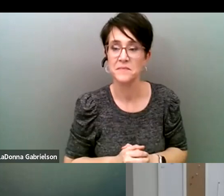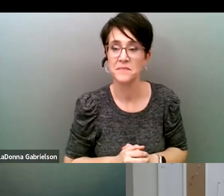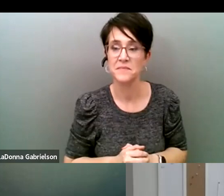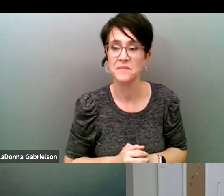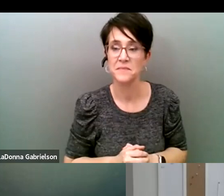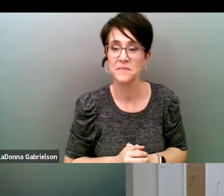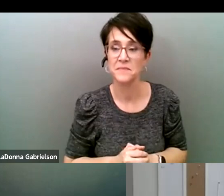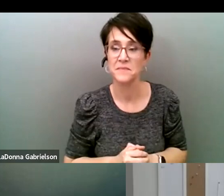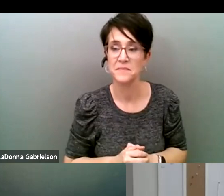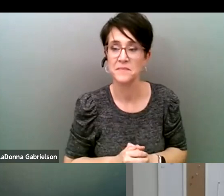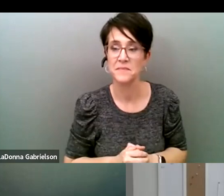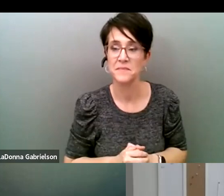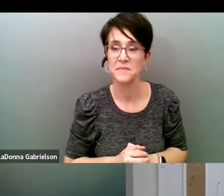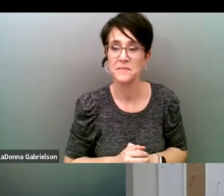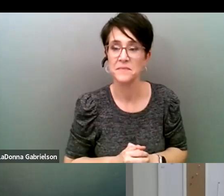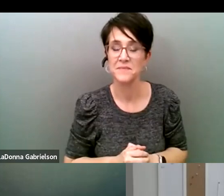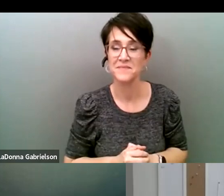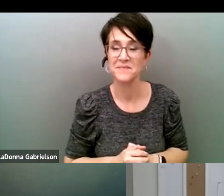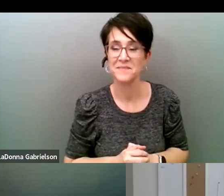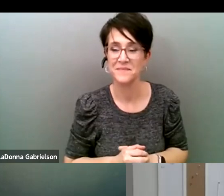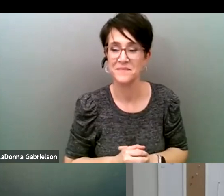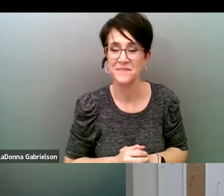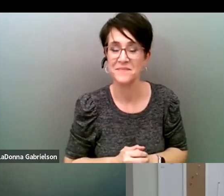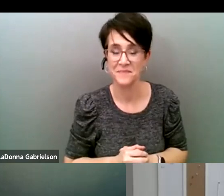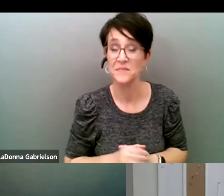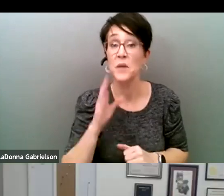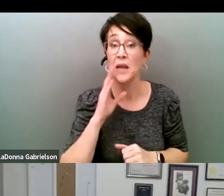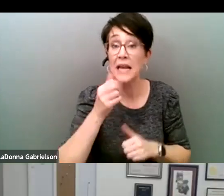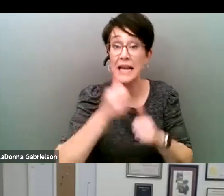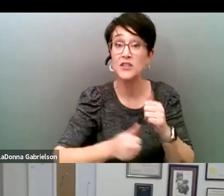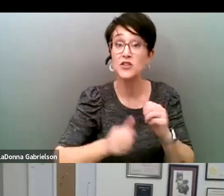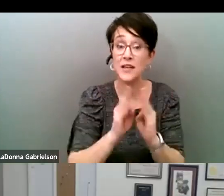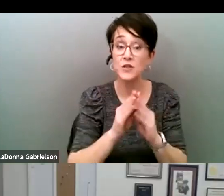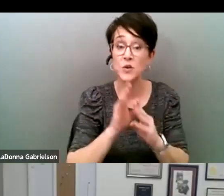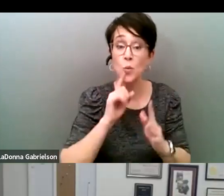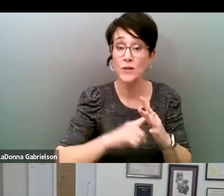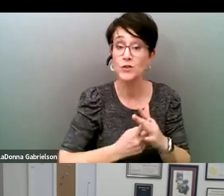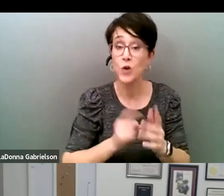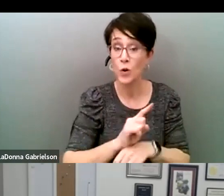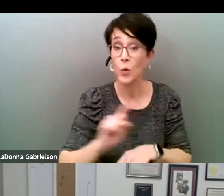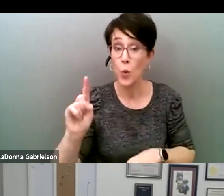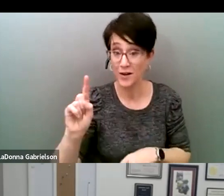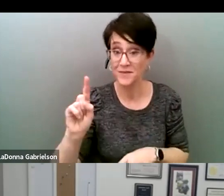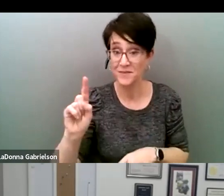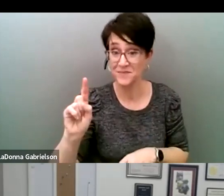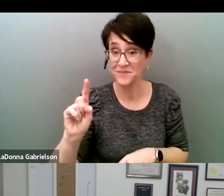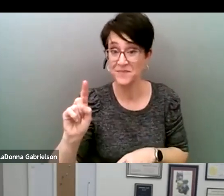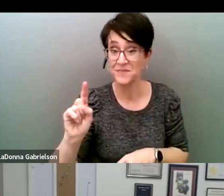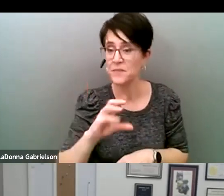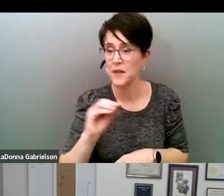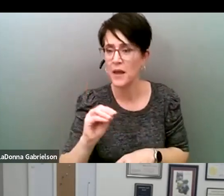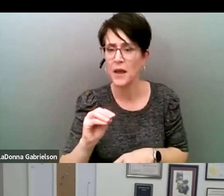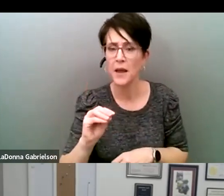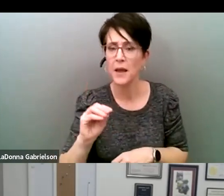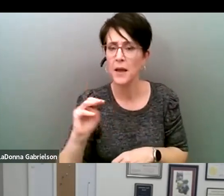start at 1 o'clock. I believe Melanie put in the